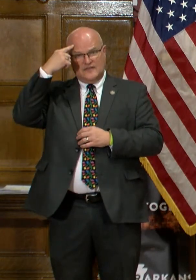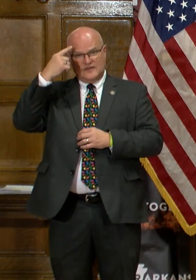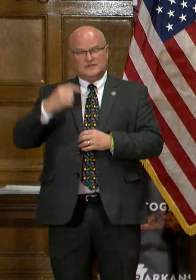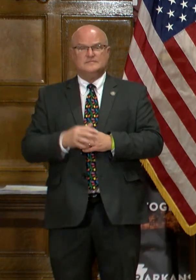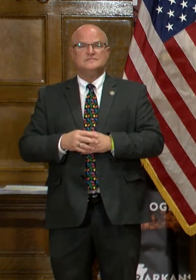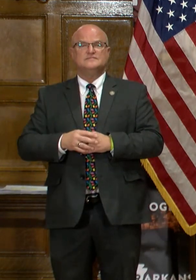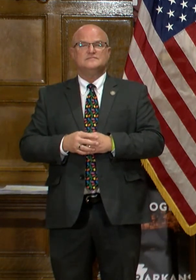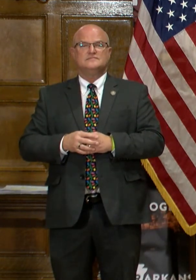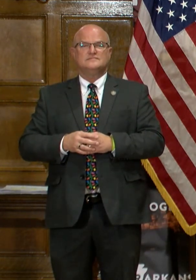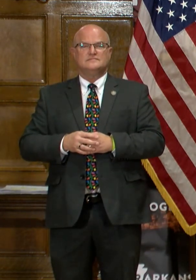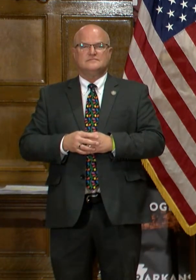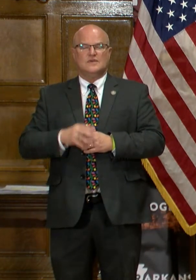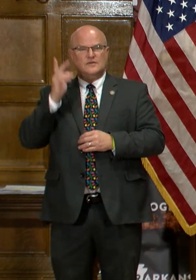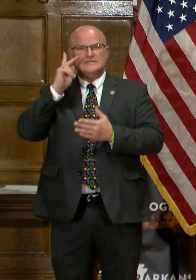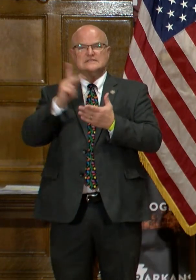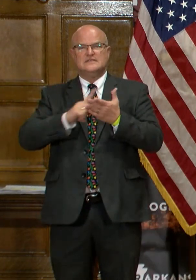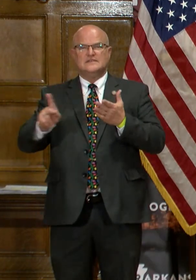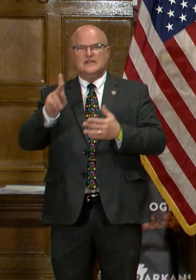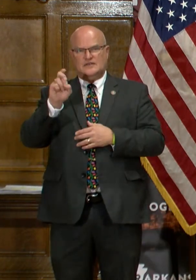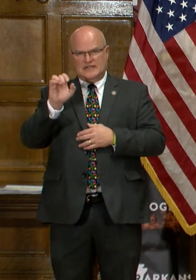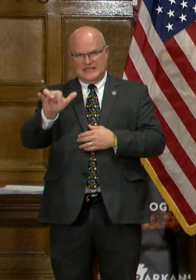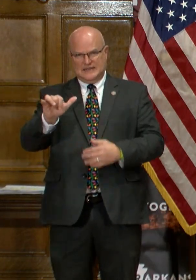to Secretary Key.